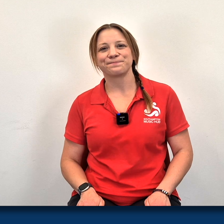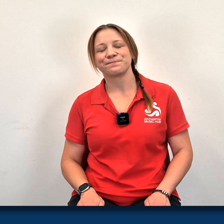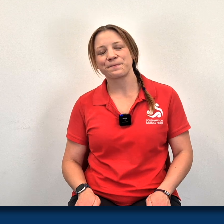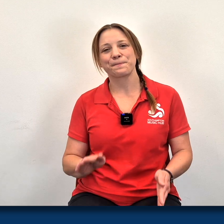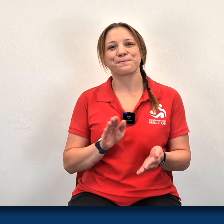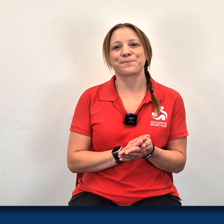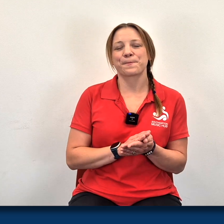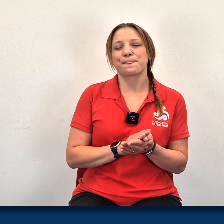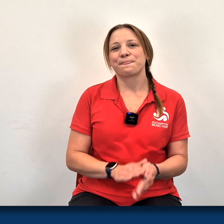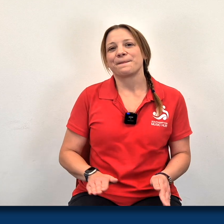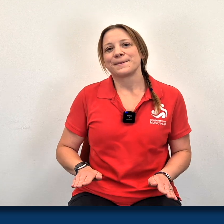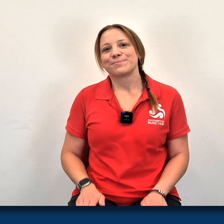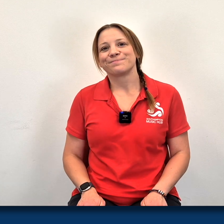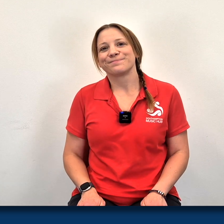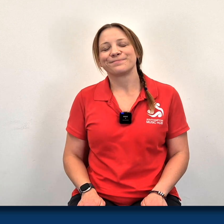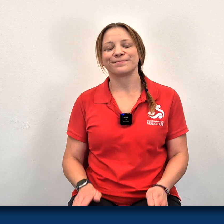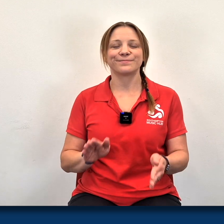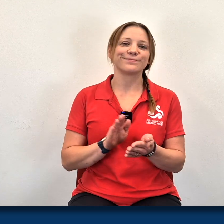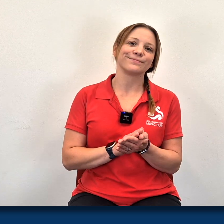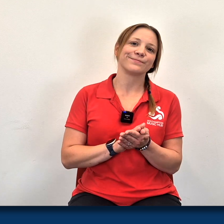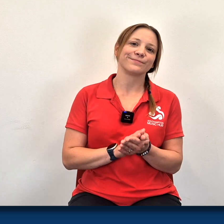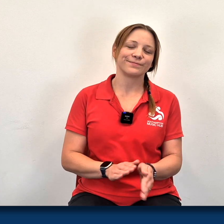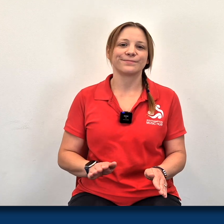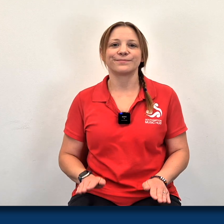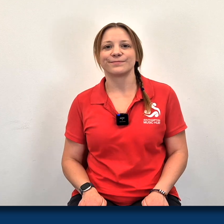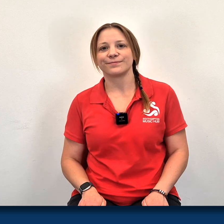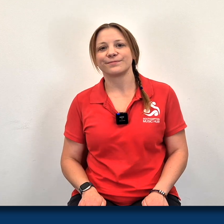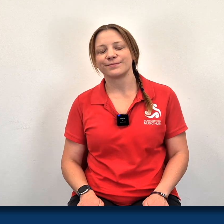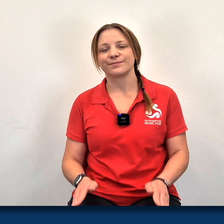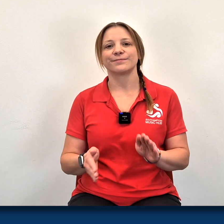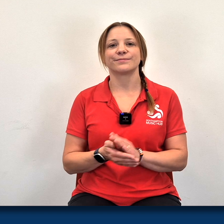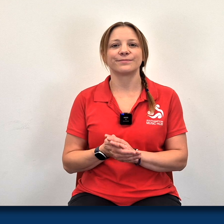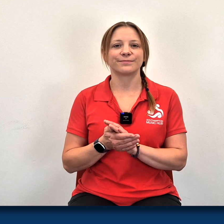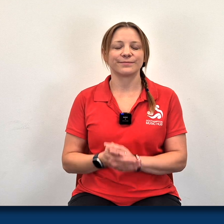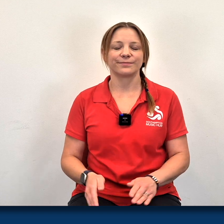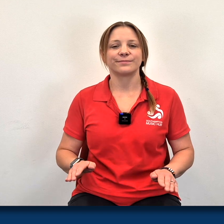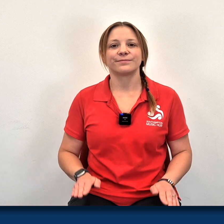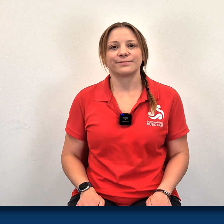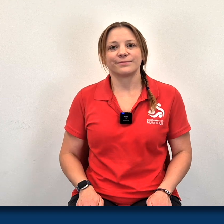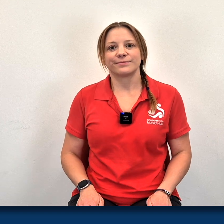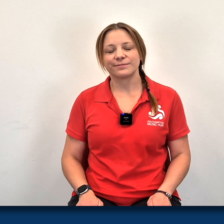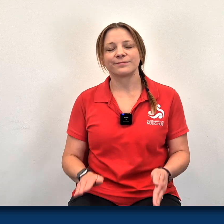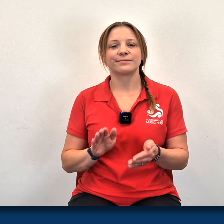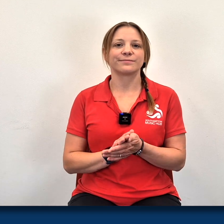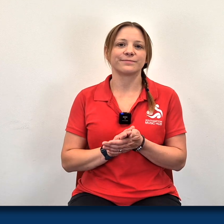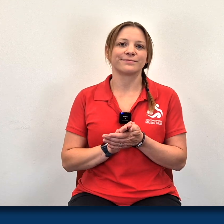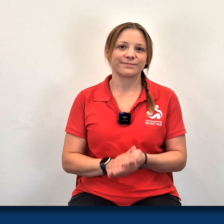twitching his ears. It didn't take long before he reached the hilltop. The city below was hidden by